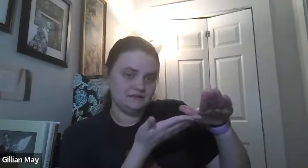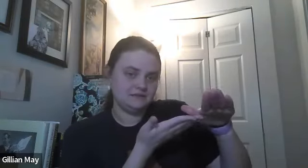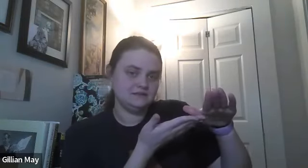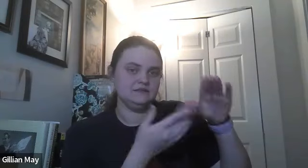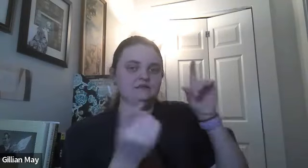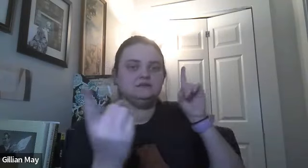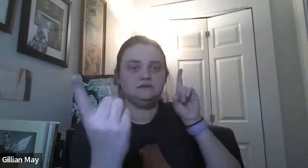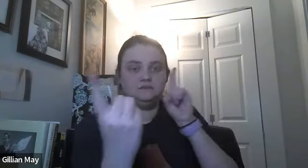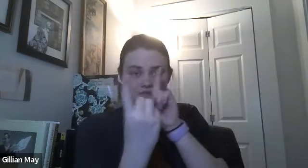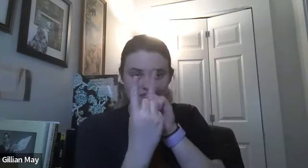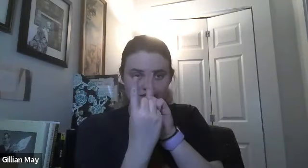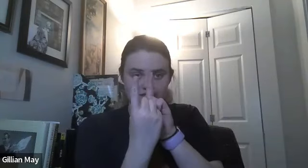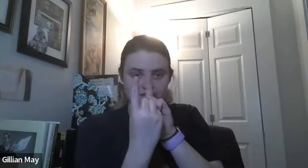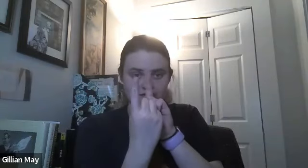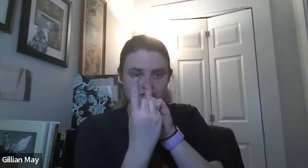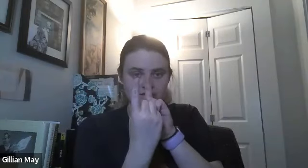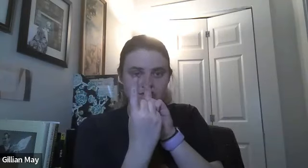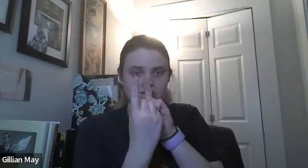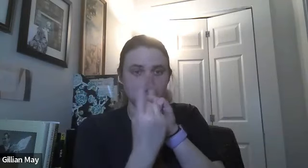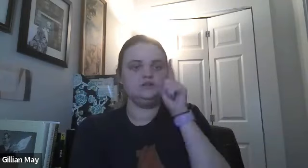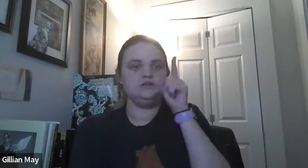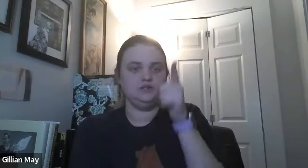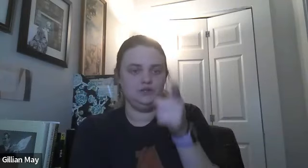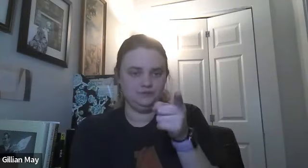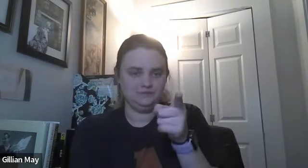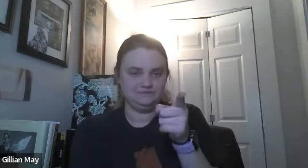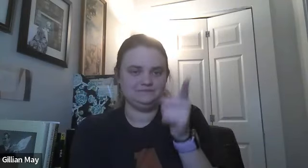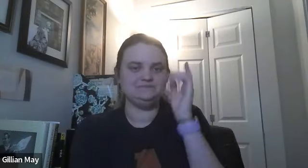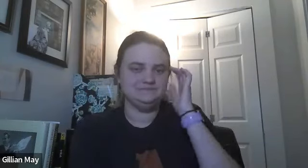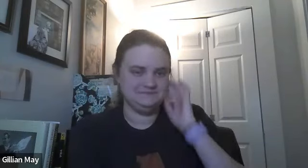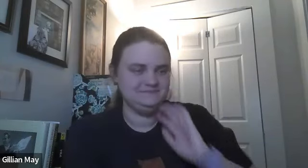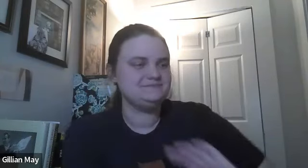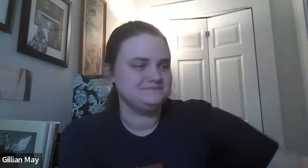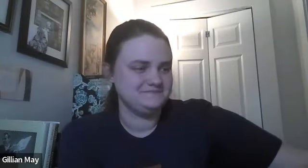nice to meet you.